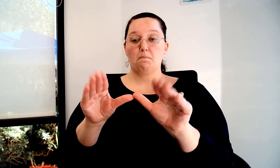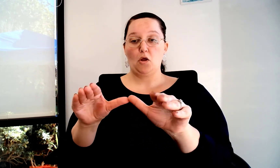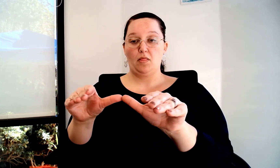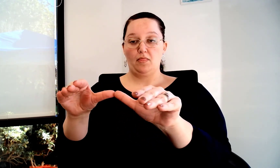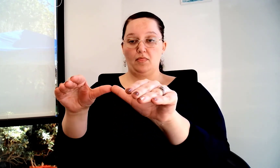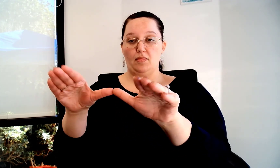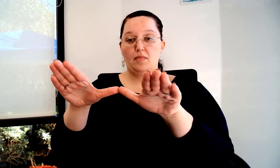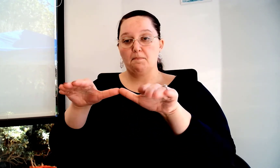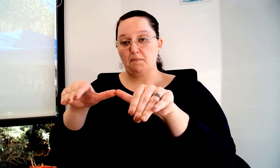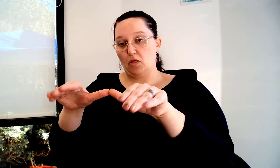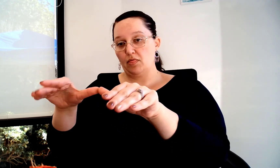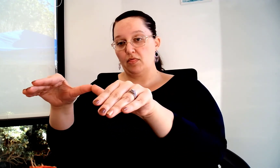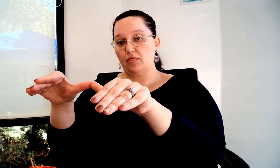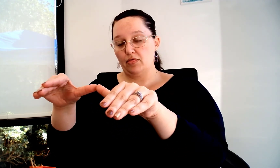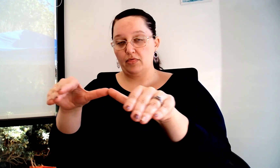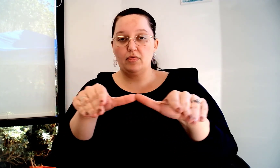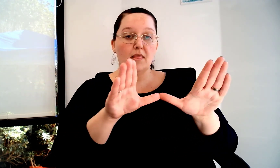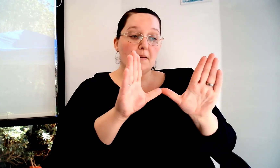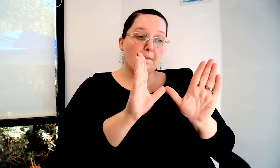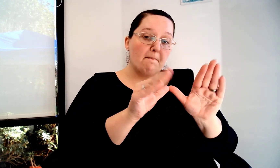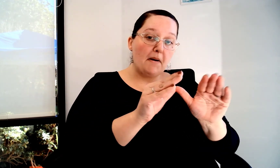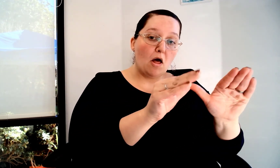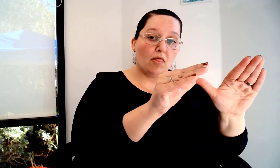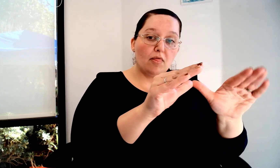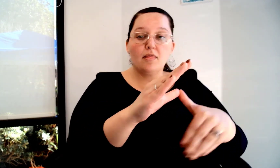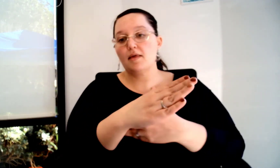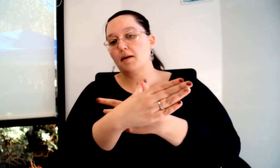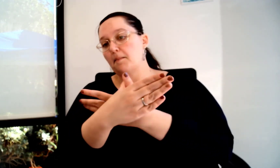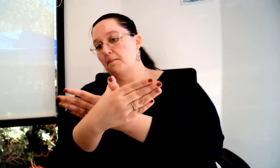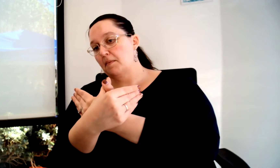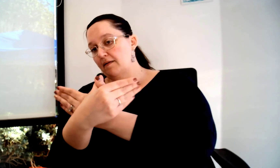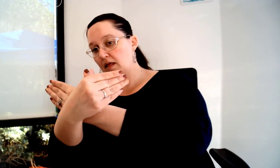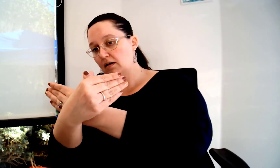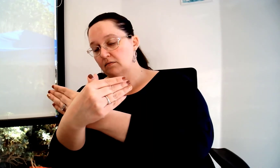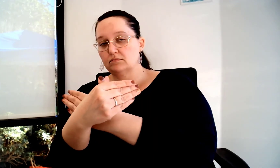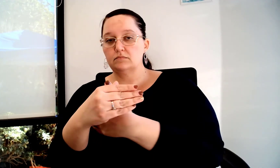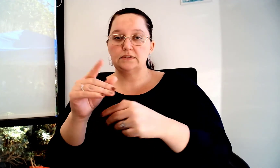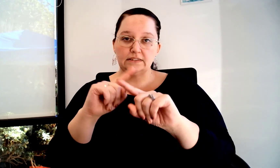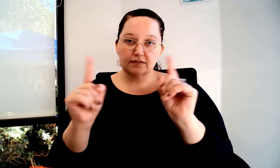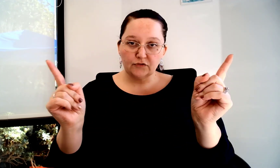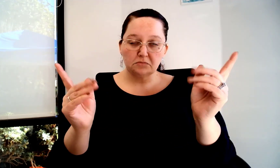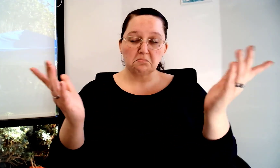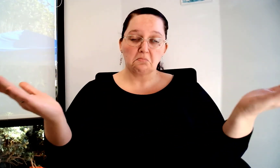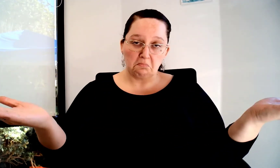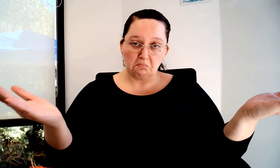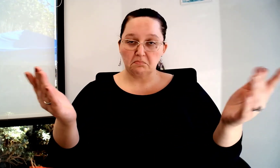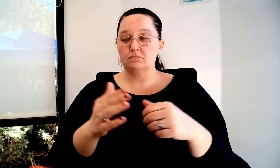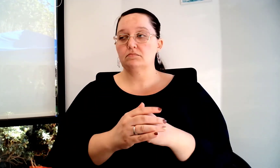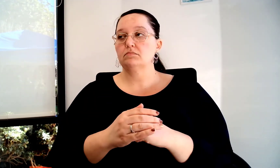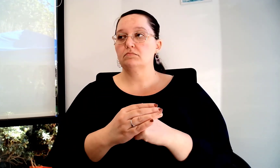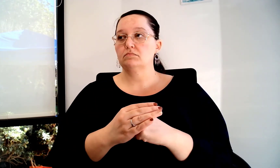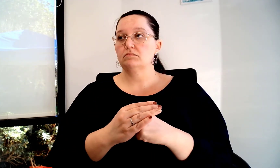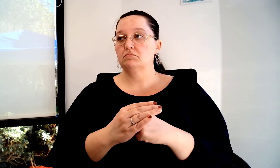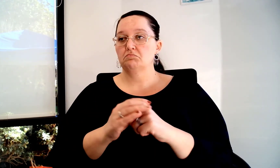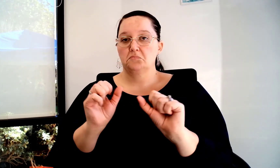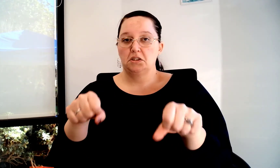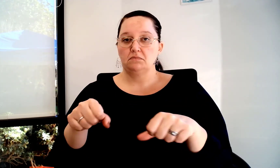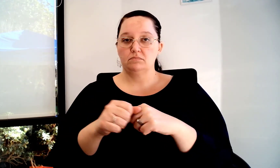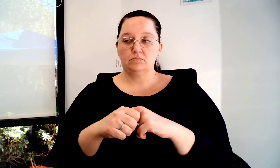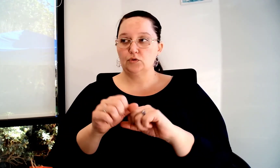palms forward for this. Moth. Butterfly, palm in, moth, palm out. They are different,